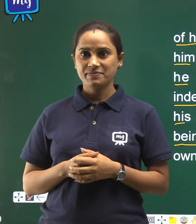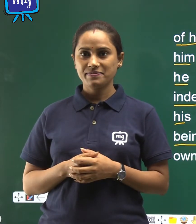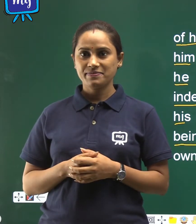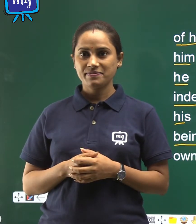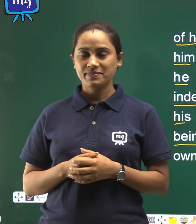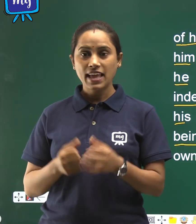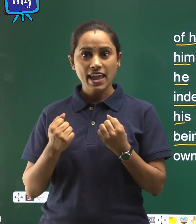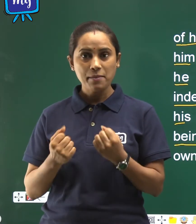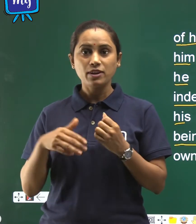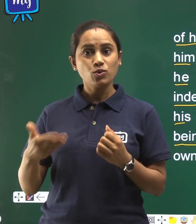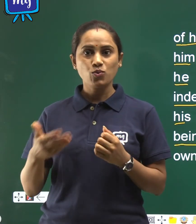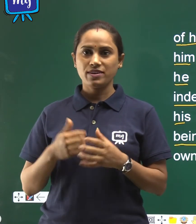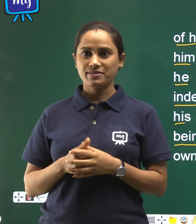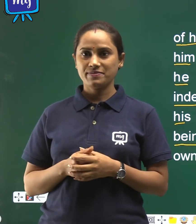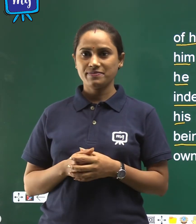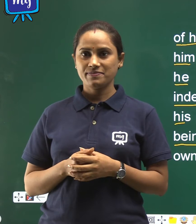able to